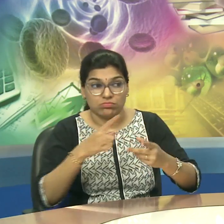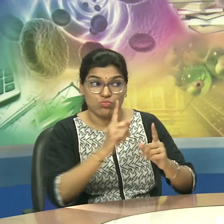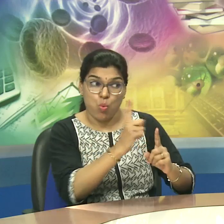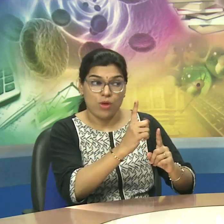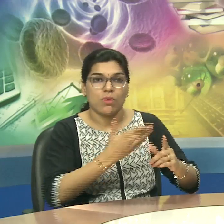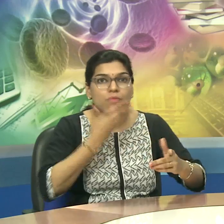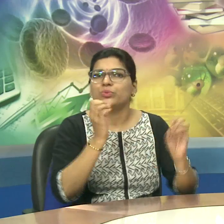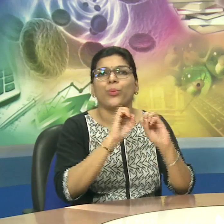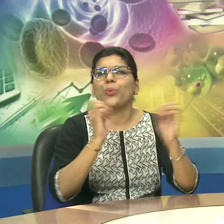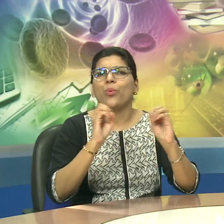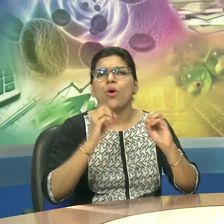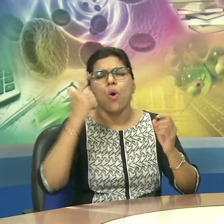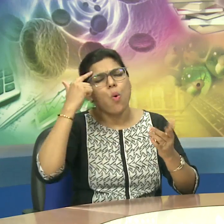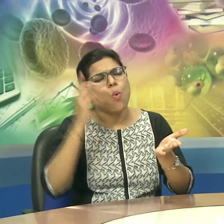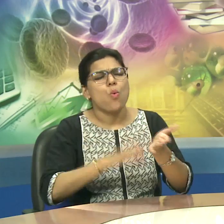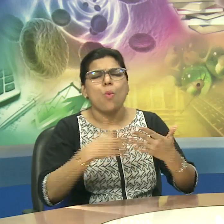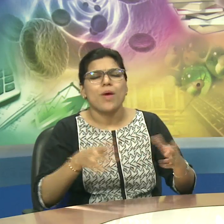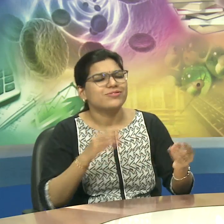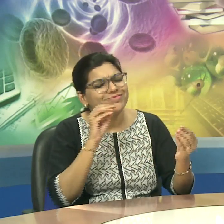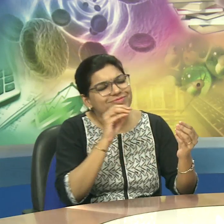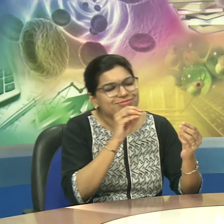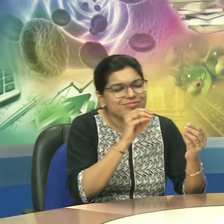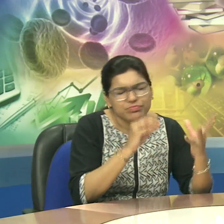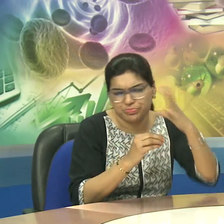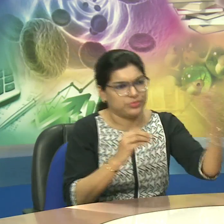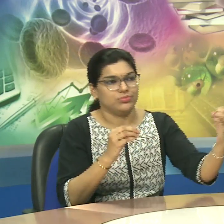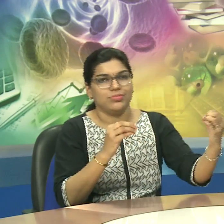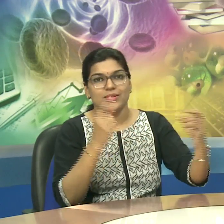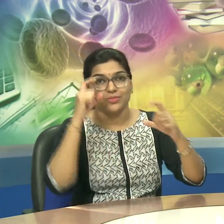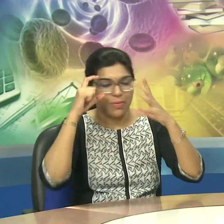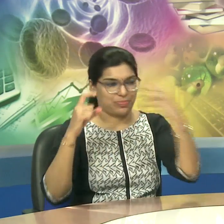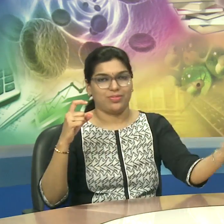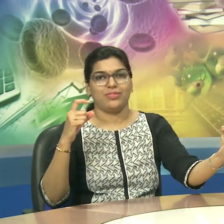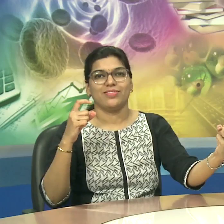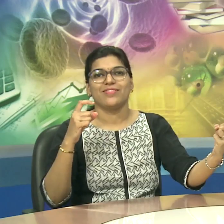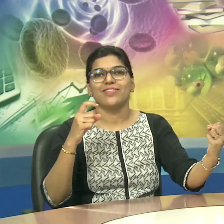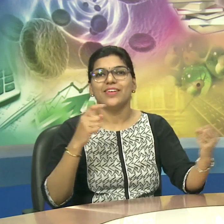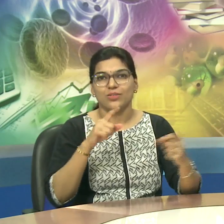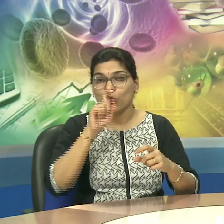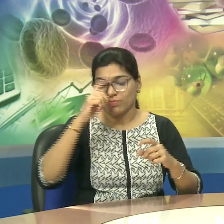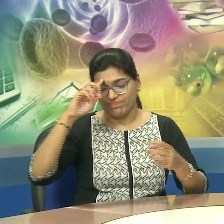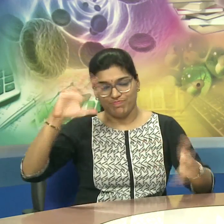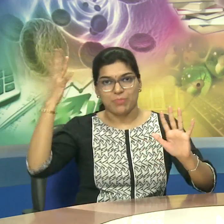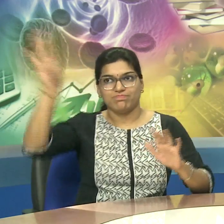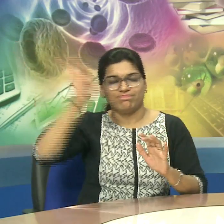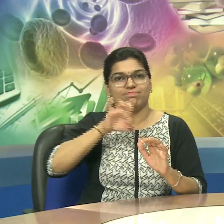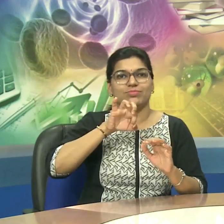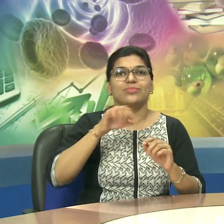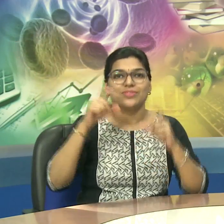So Bua should, because Bua had not taught anything like to not to behave in this